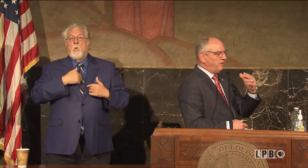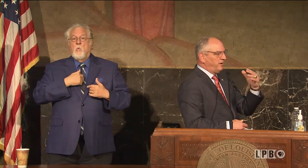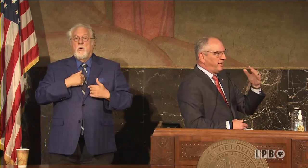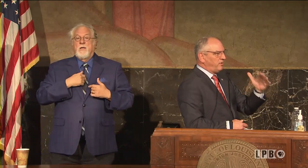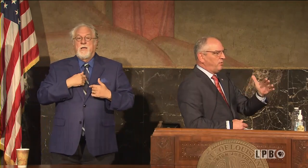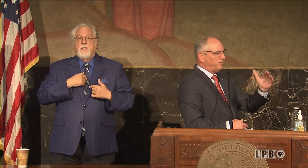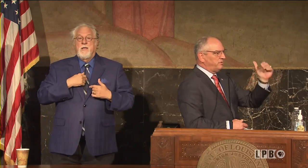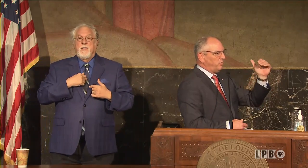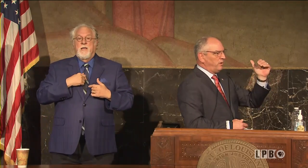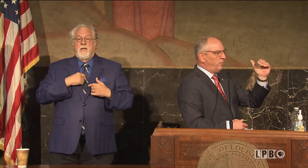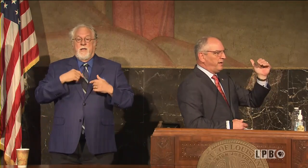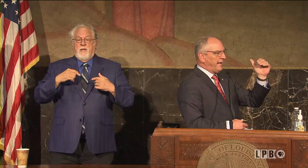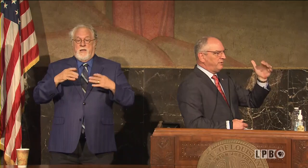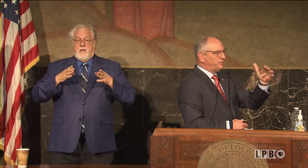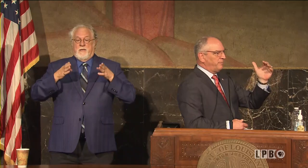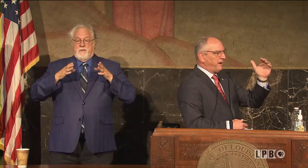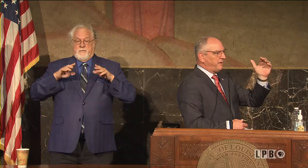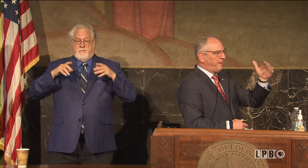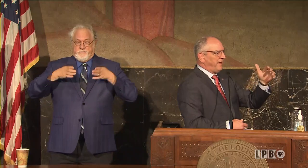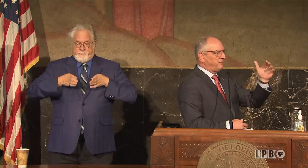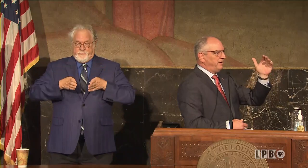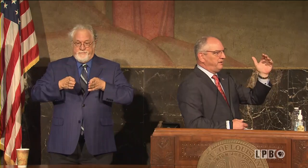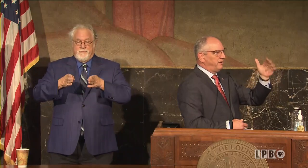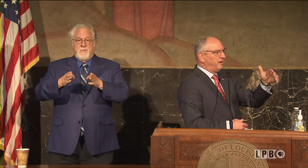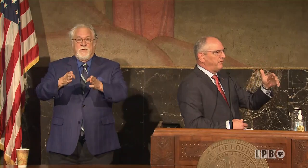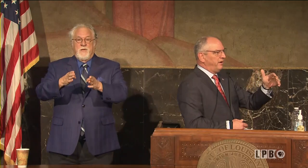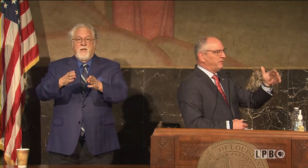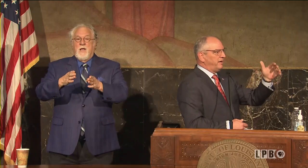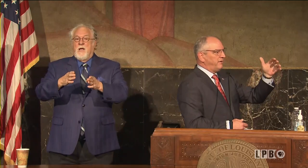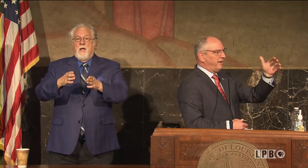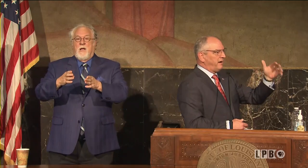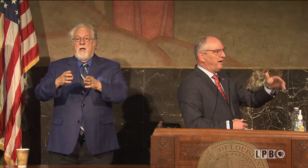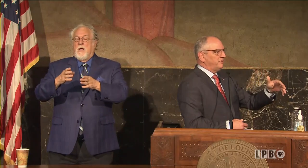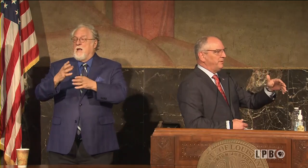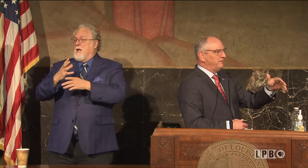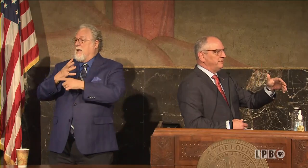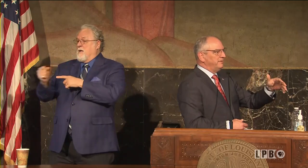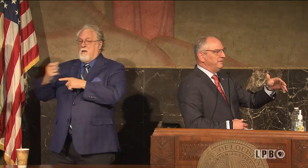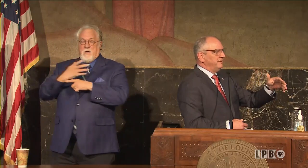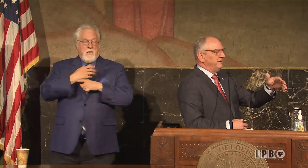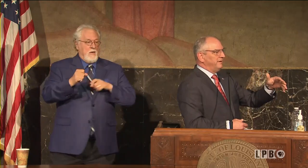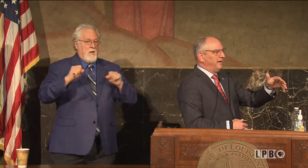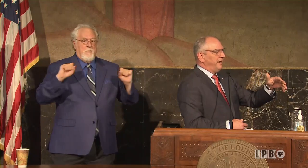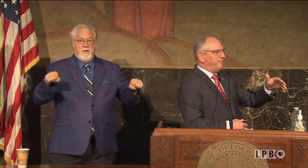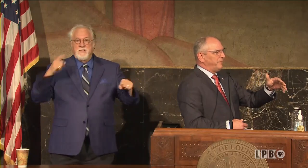ourselves on a course to where we could outstrip our capacity to deliver health care in our hospitals.